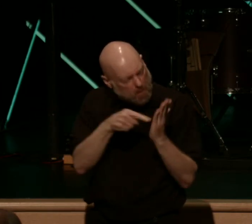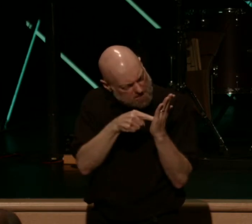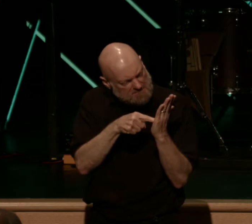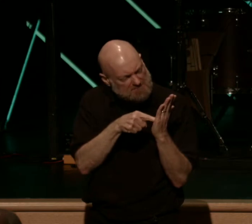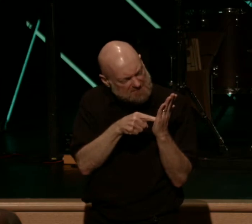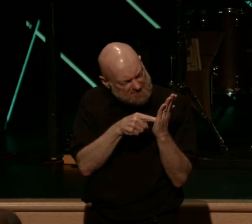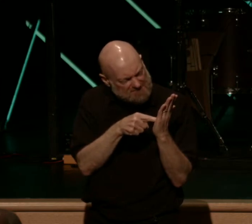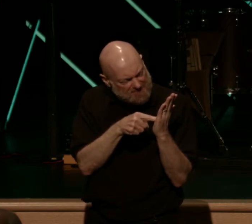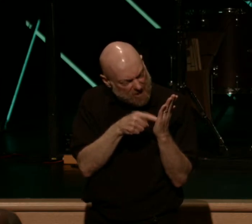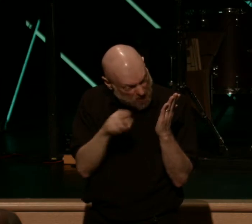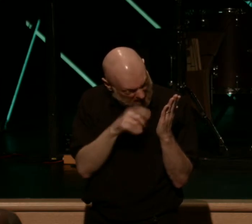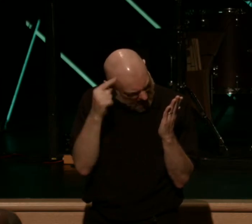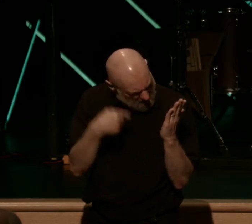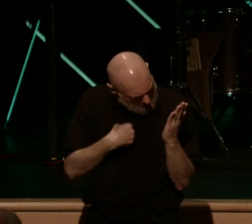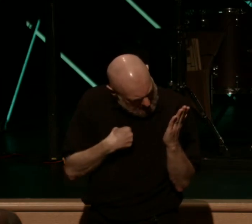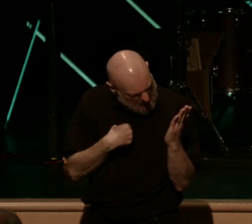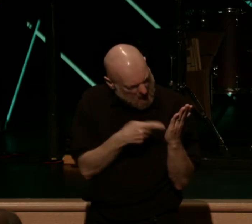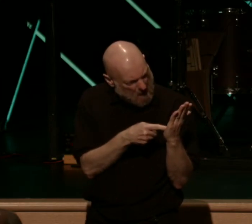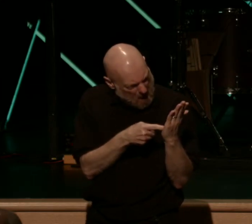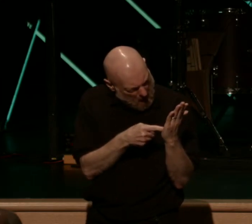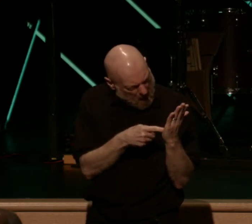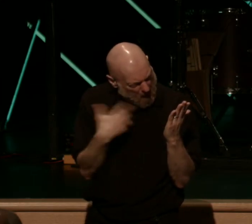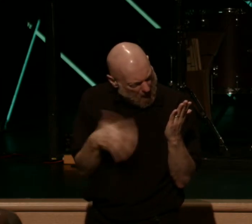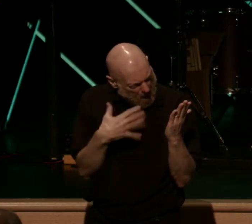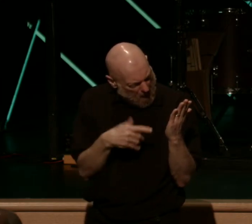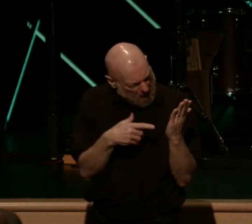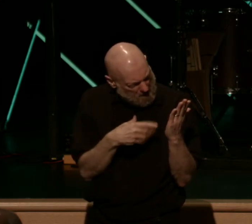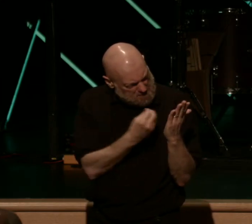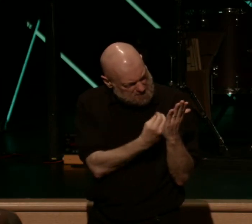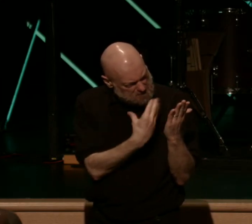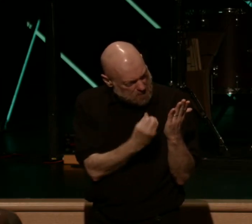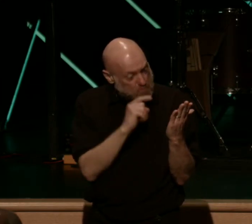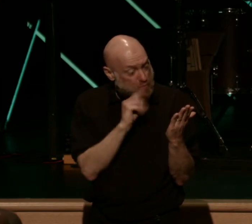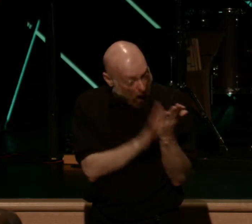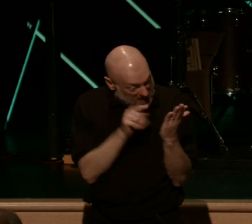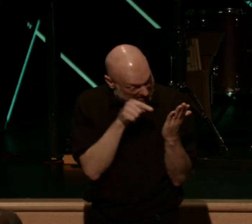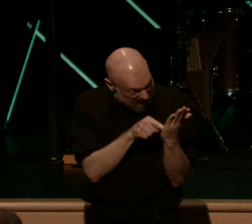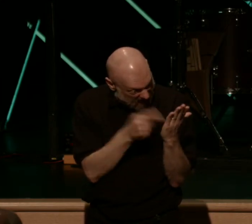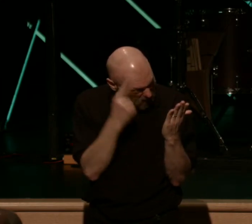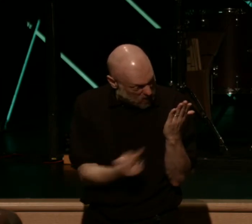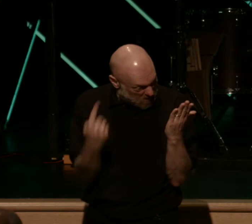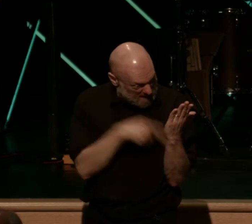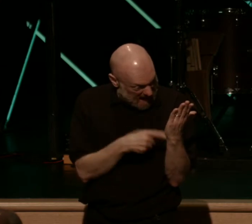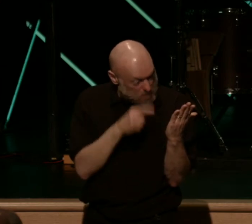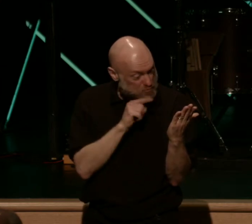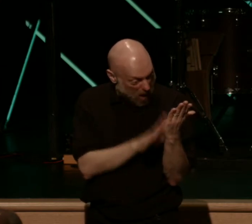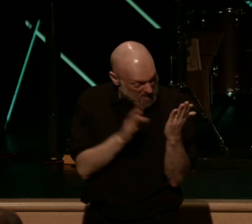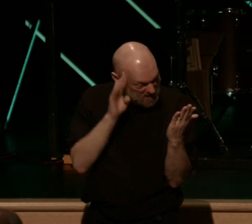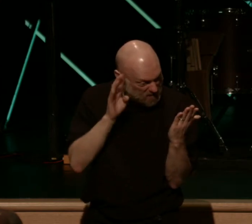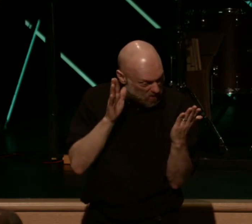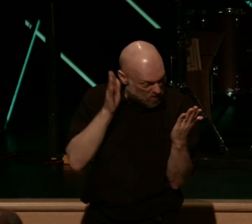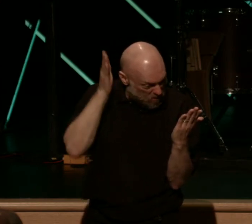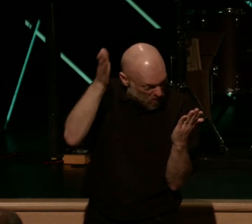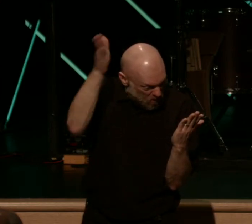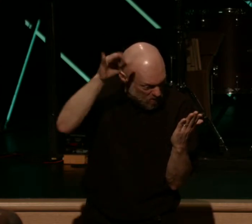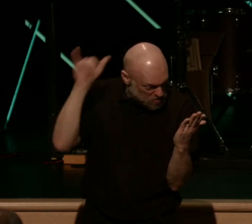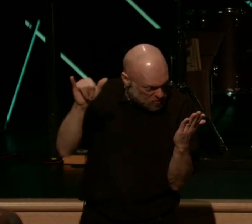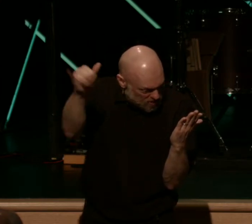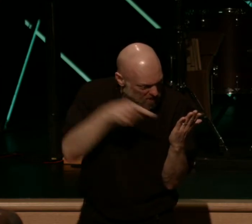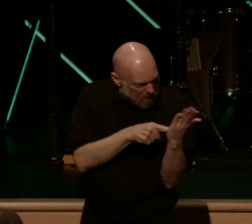He's done for you in the gospel, and when He tells you His promises both for today and for all of eternity.